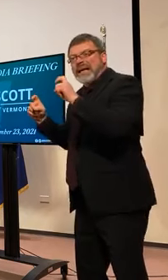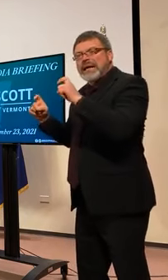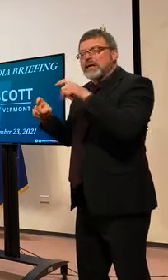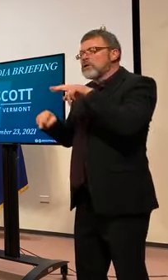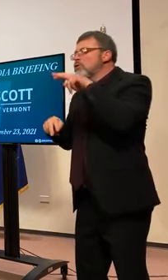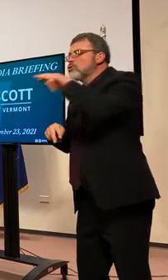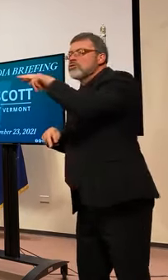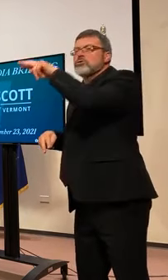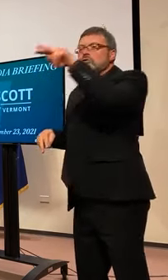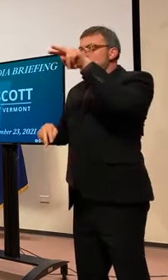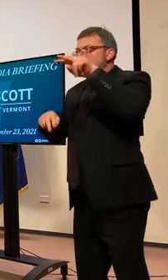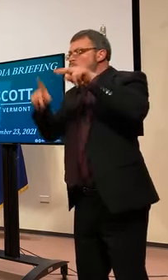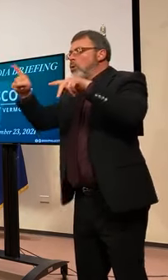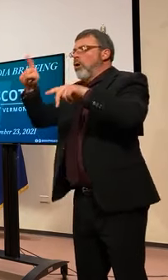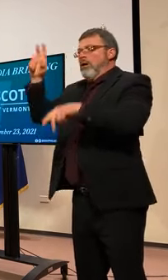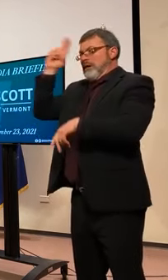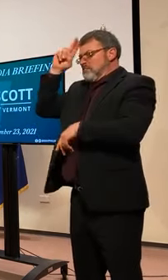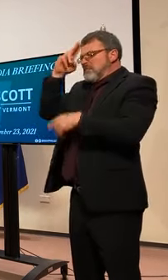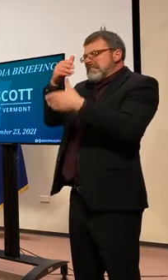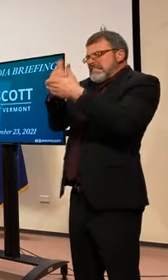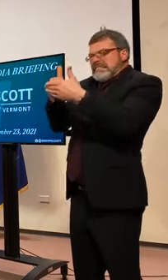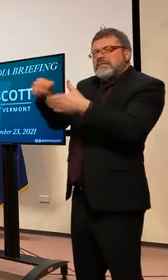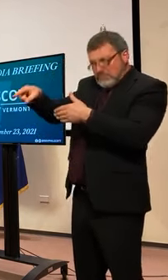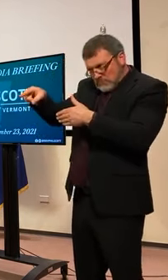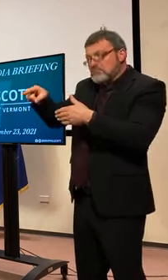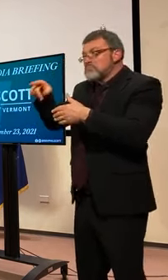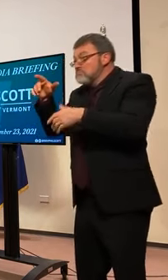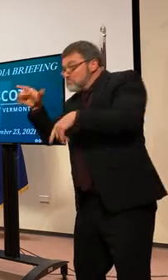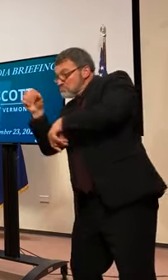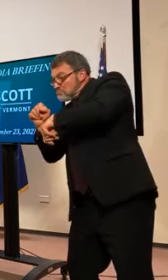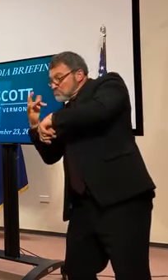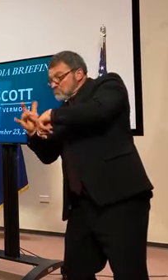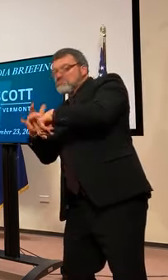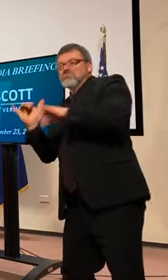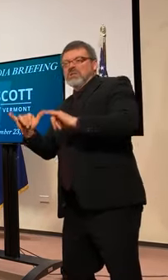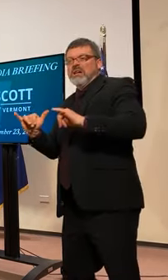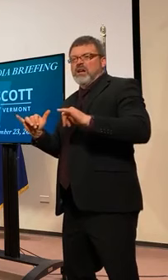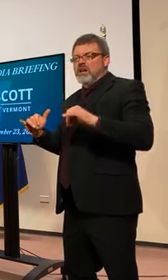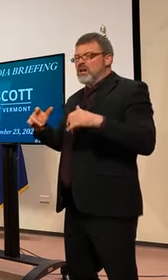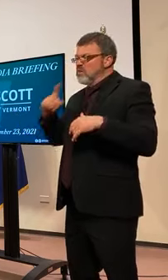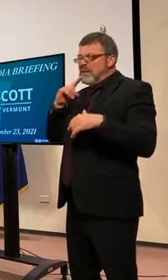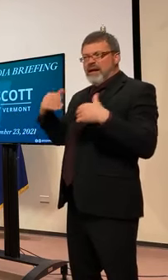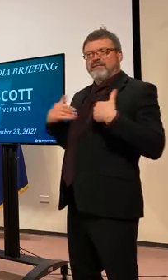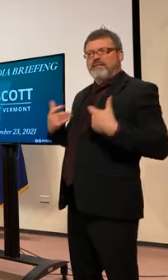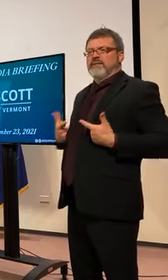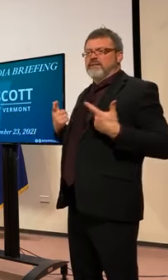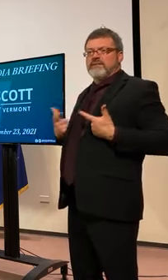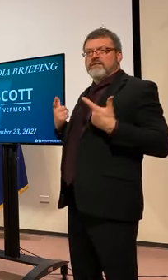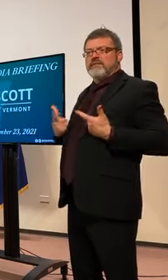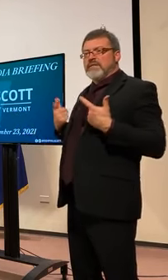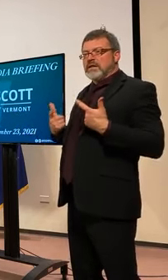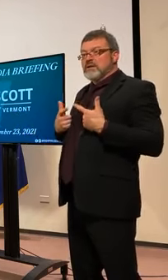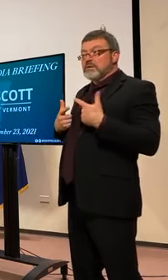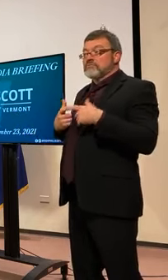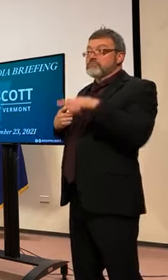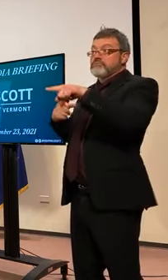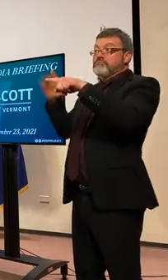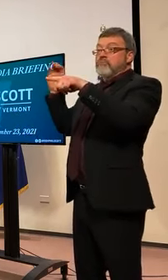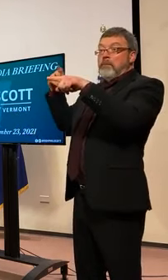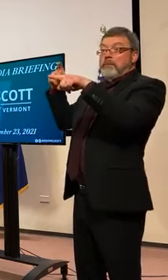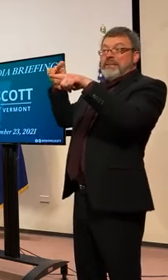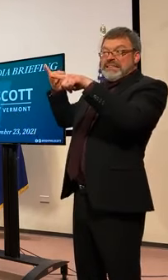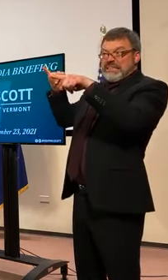hospital. Many hospitals now consistently offer testing, including Copley in Morrisville, Gifford in